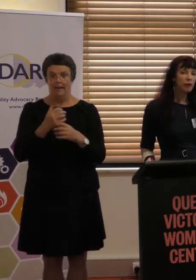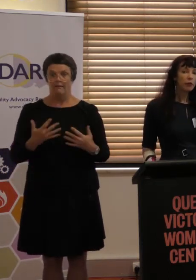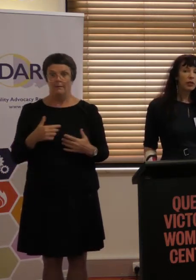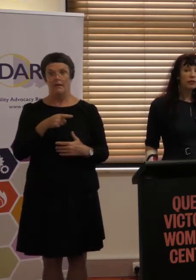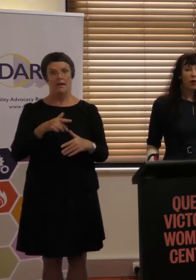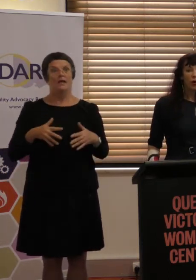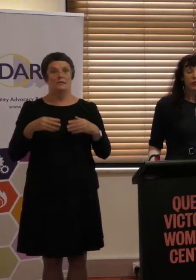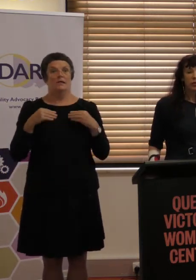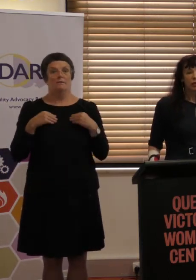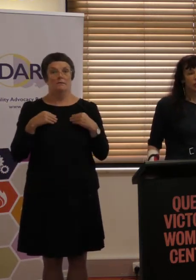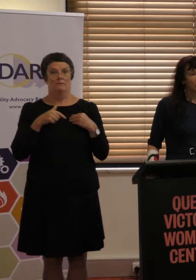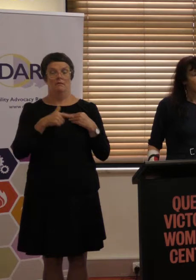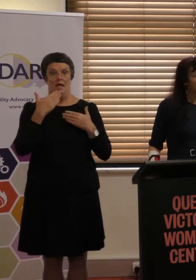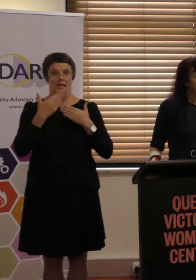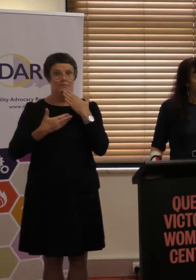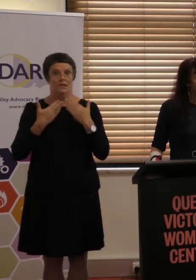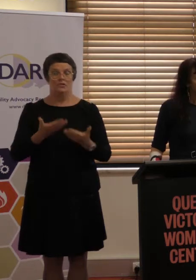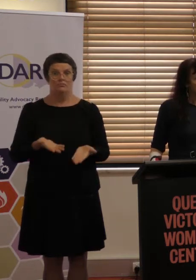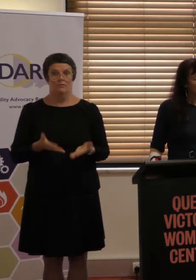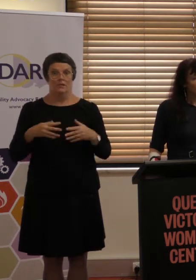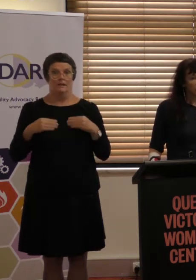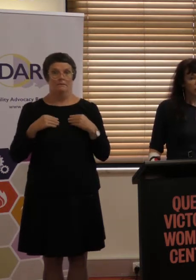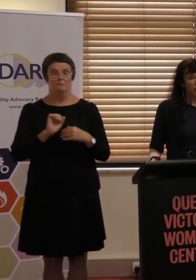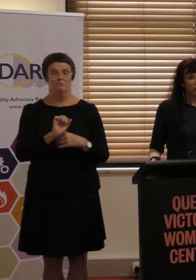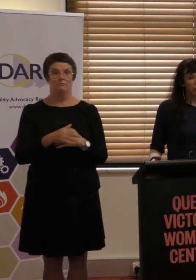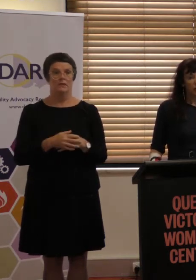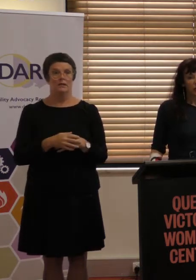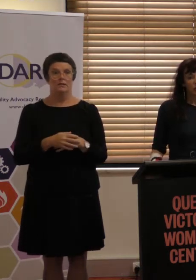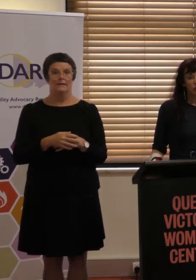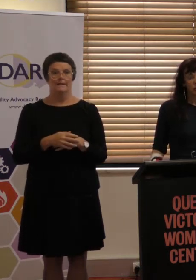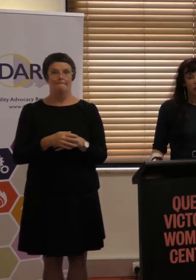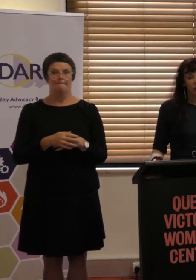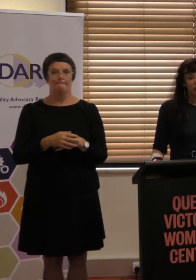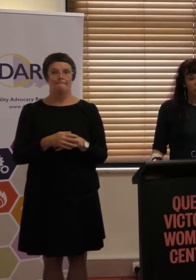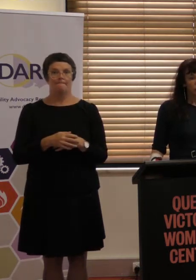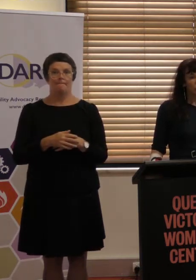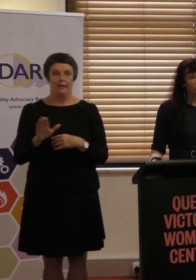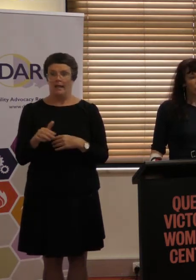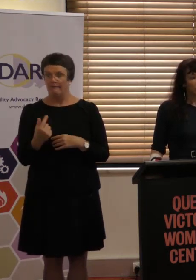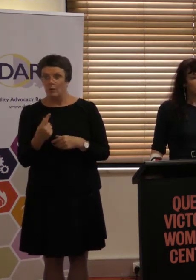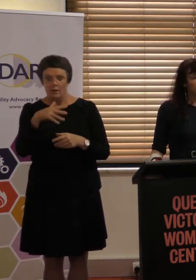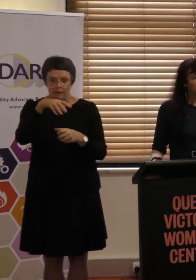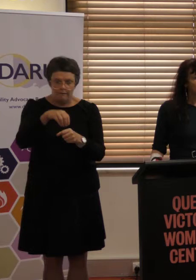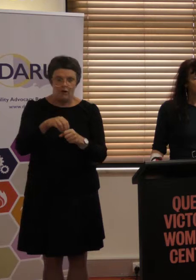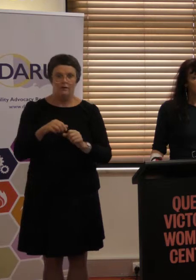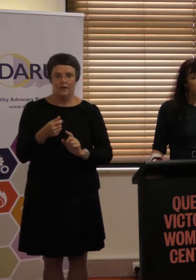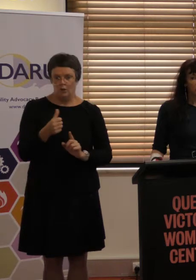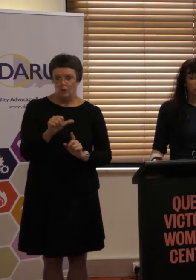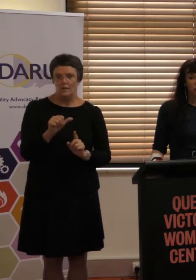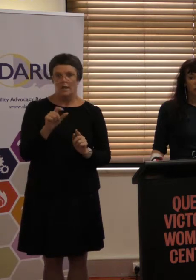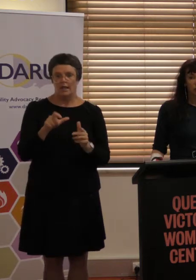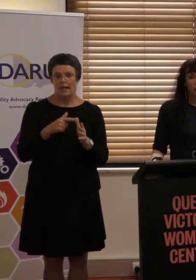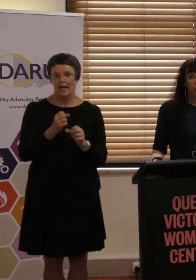and everyone involved in the overseeing of those cages and the use of those cages, to my knowledge, is